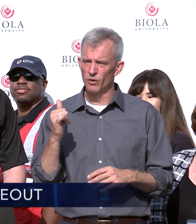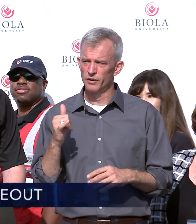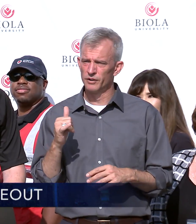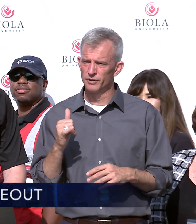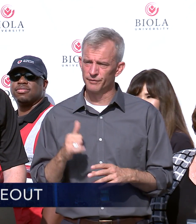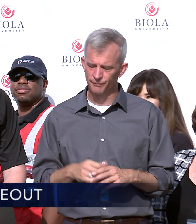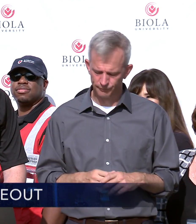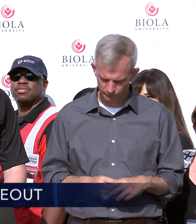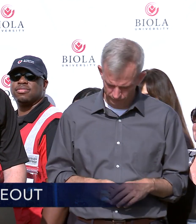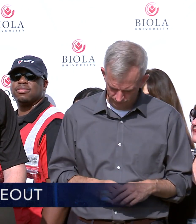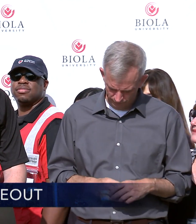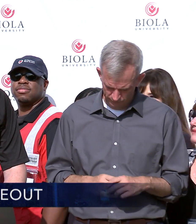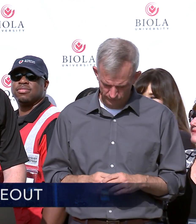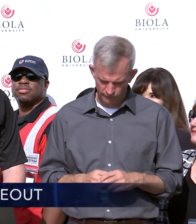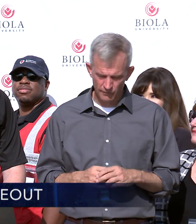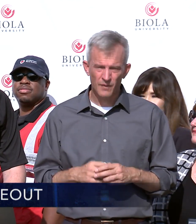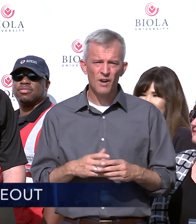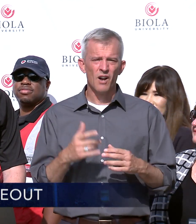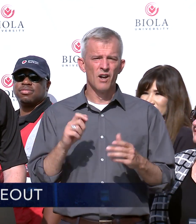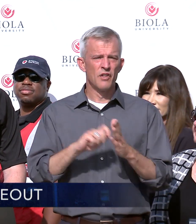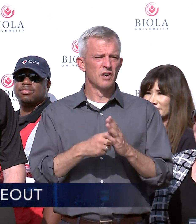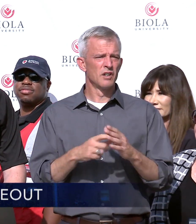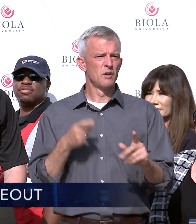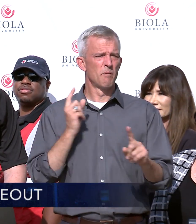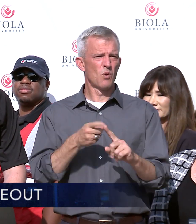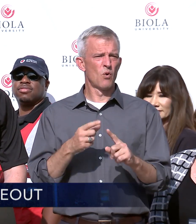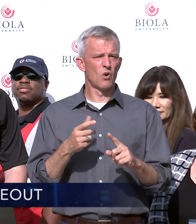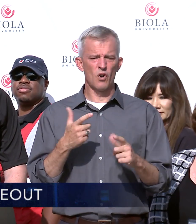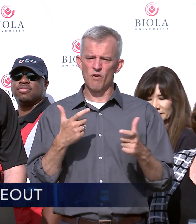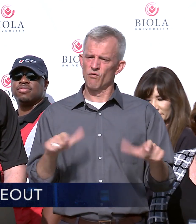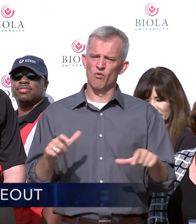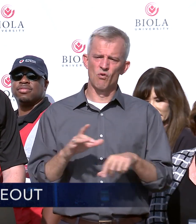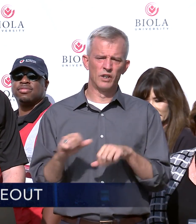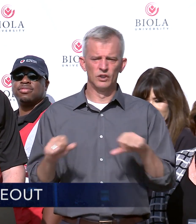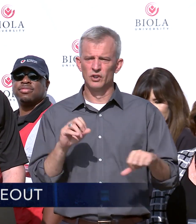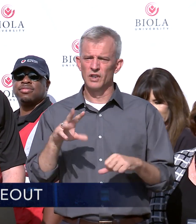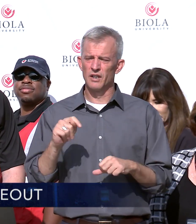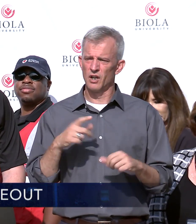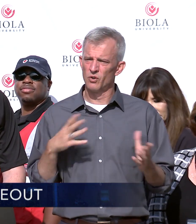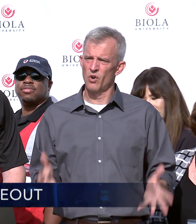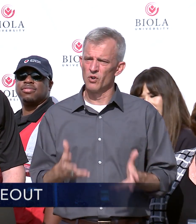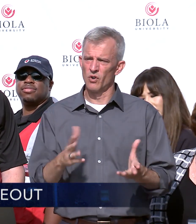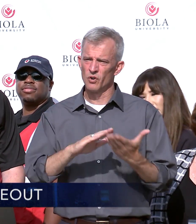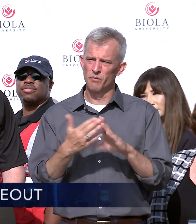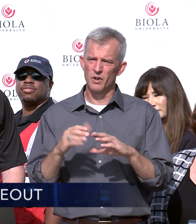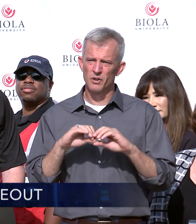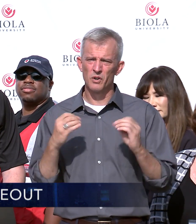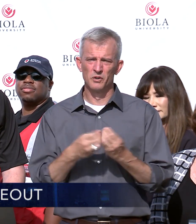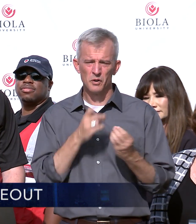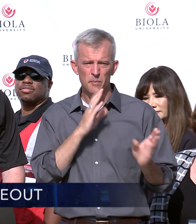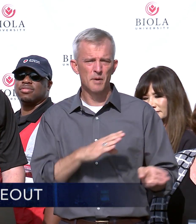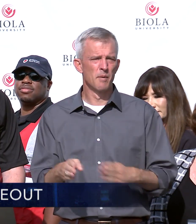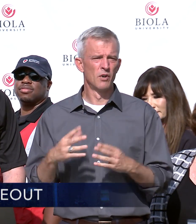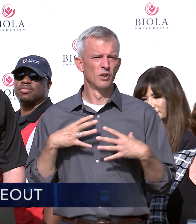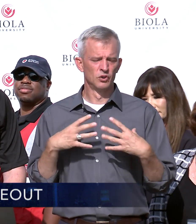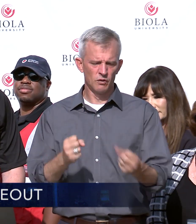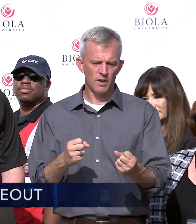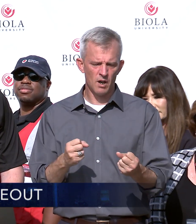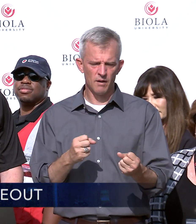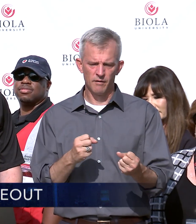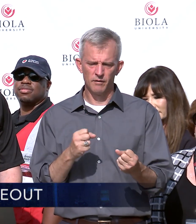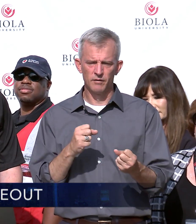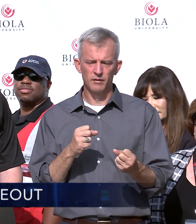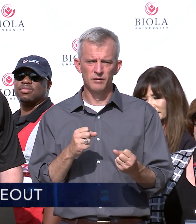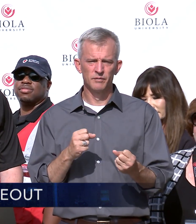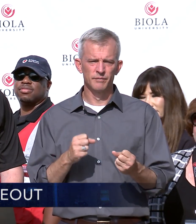disaster. The key purpose of the Great ShakeOut is to encourage communities and organizations to be prepared to survive and recover rapidly when the next